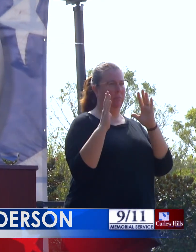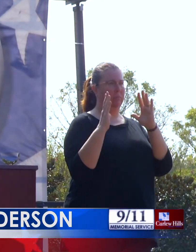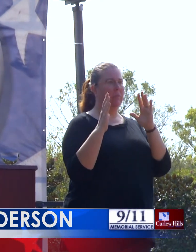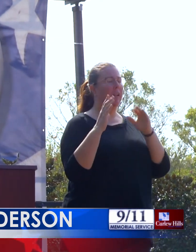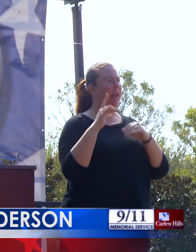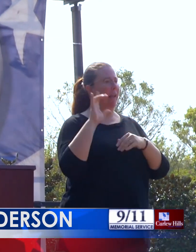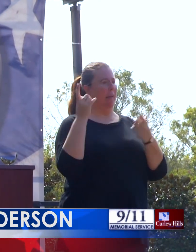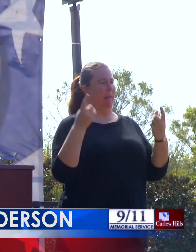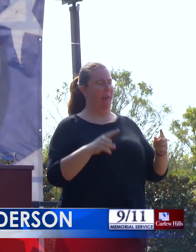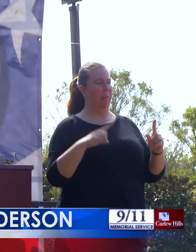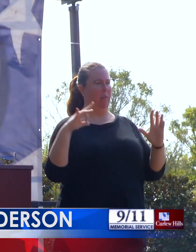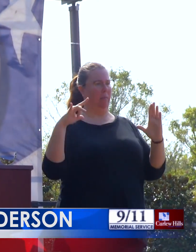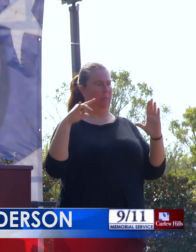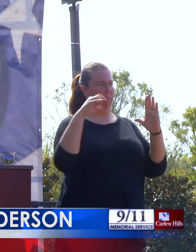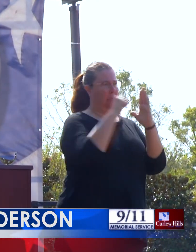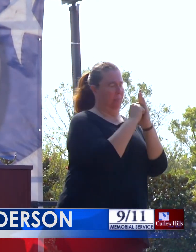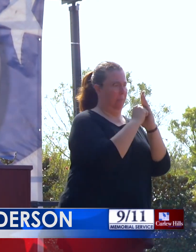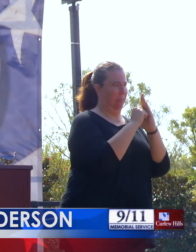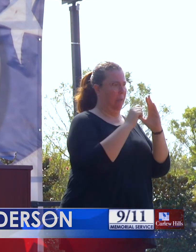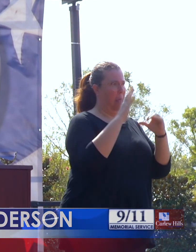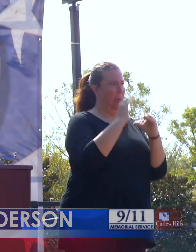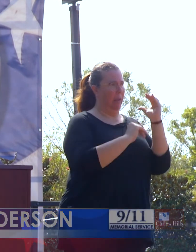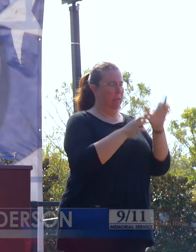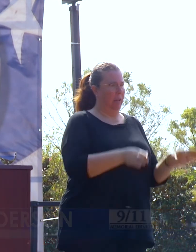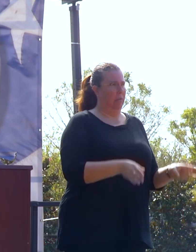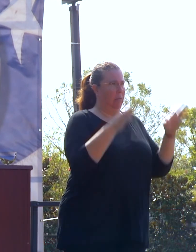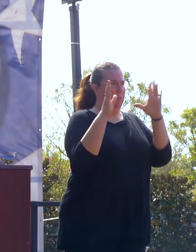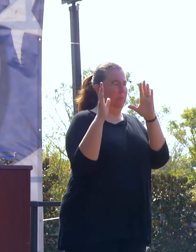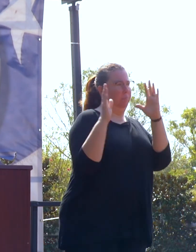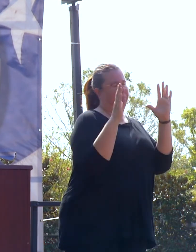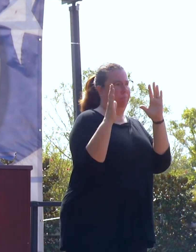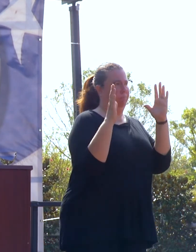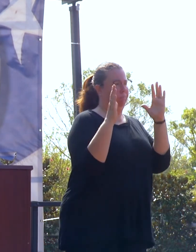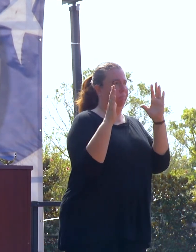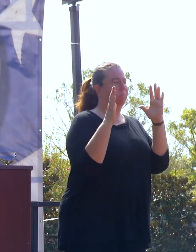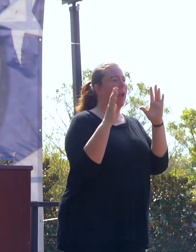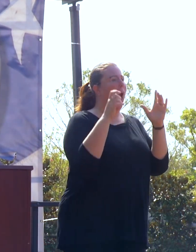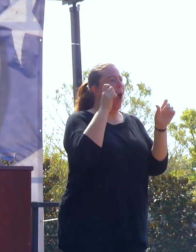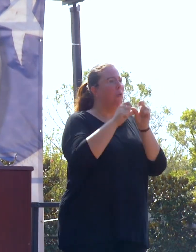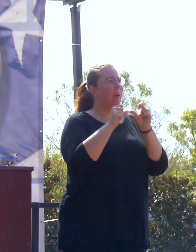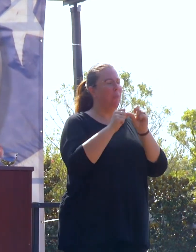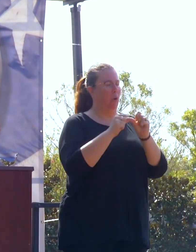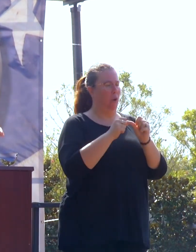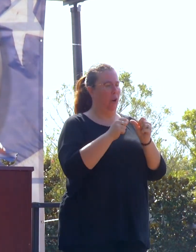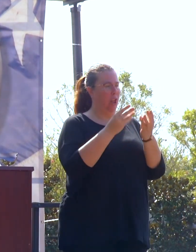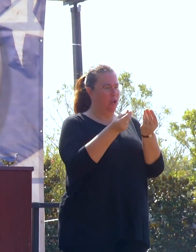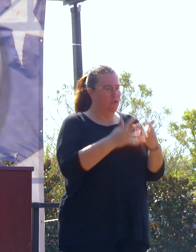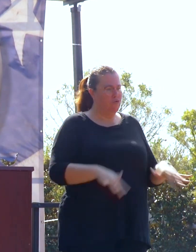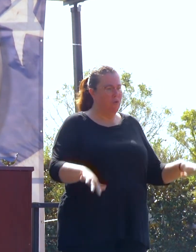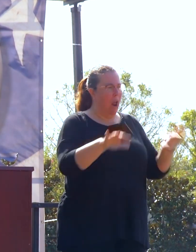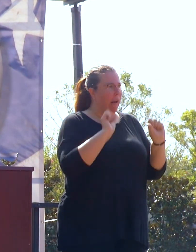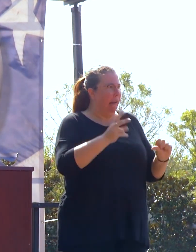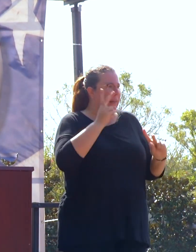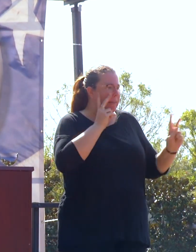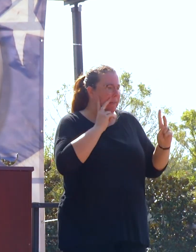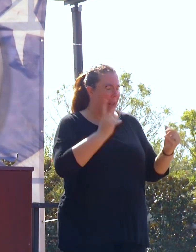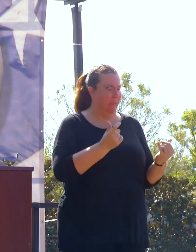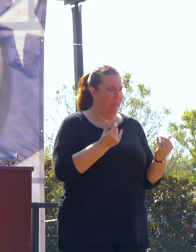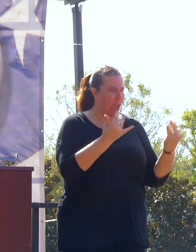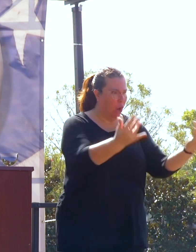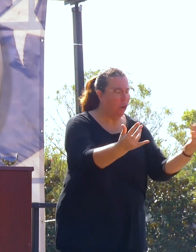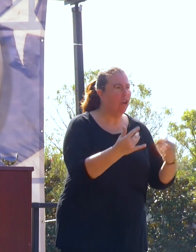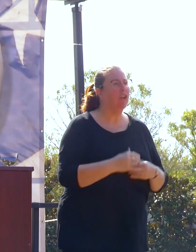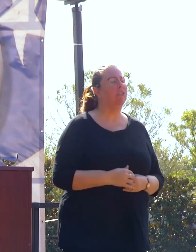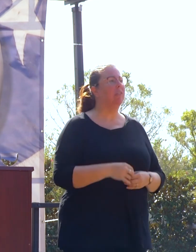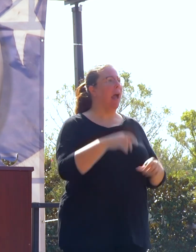into the North Tower in the Marriott World Trade Center. I remember the fires on the ground where I could see. I remember the